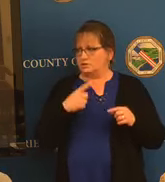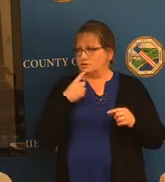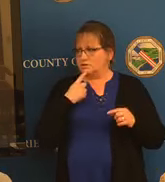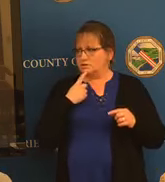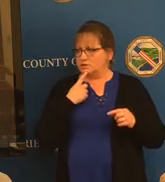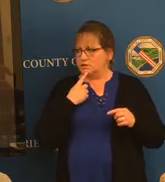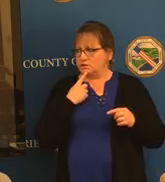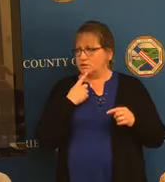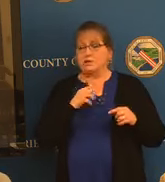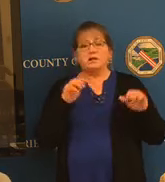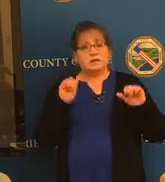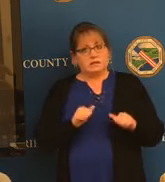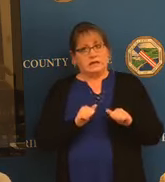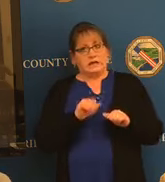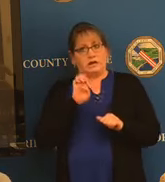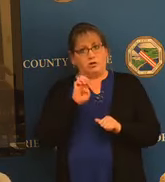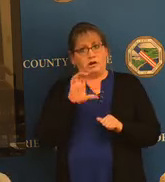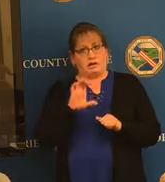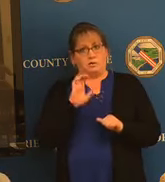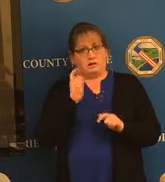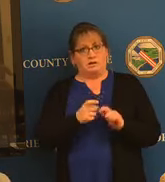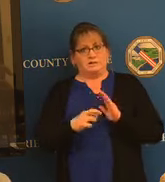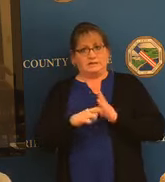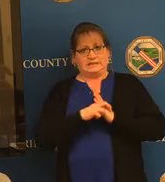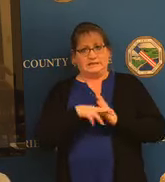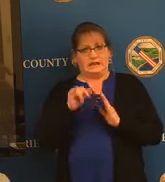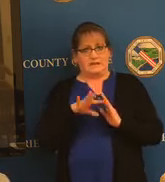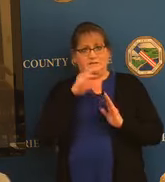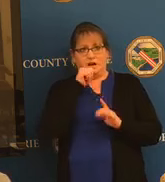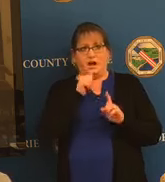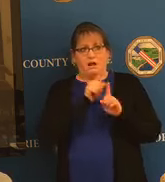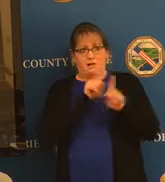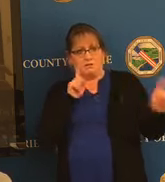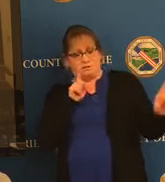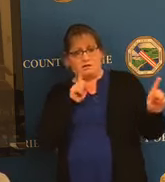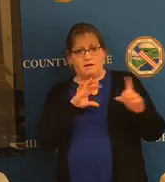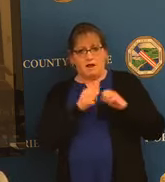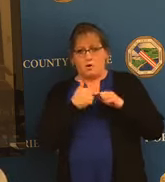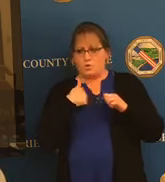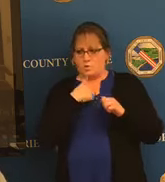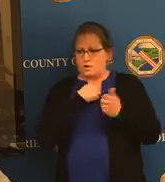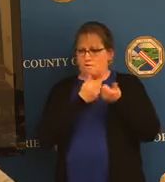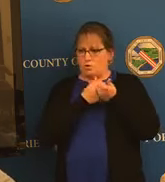Erie County issue tickets to people who are not socially distancing, or how can we enforce